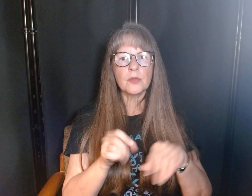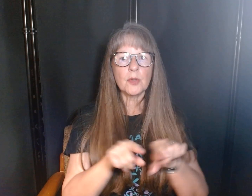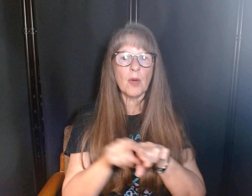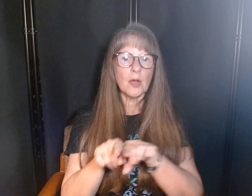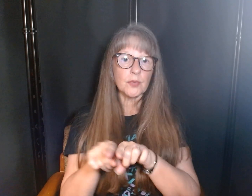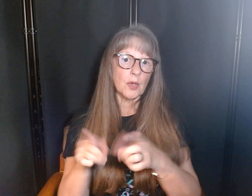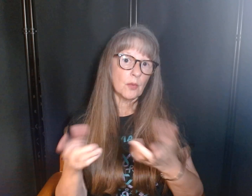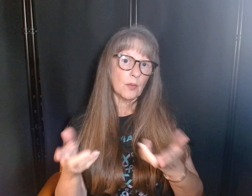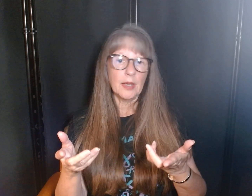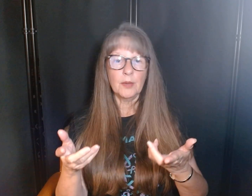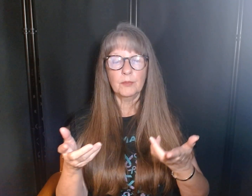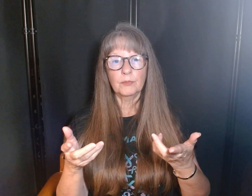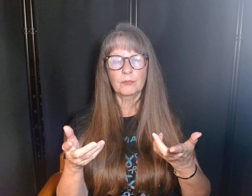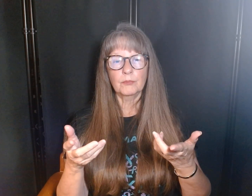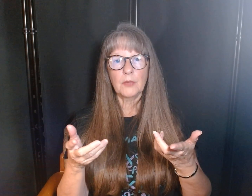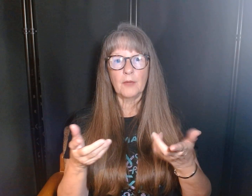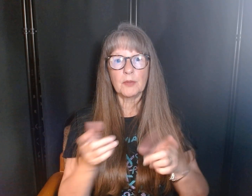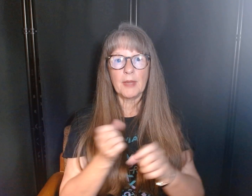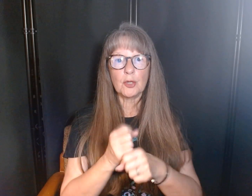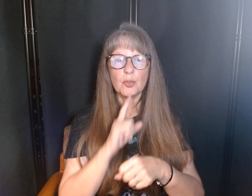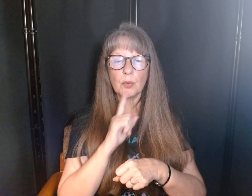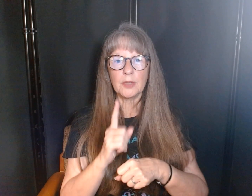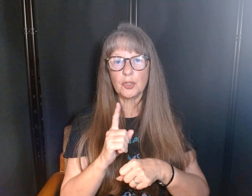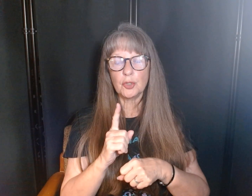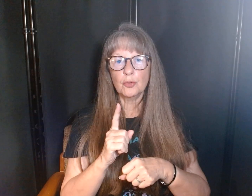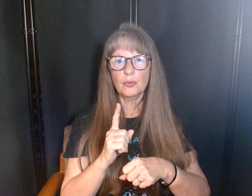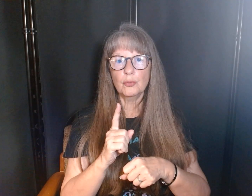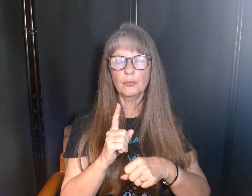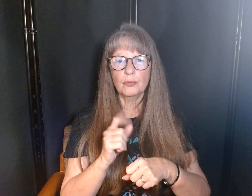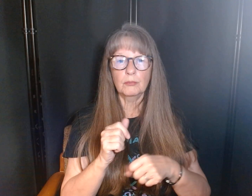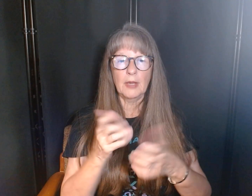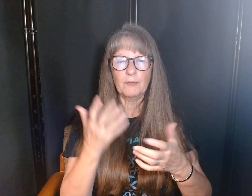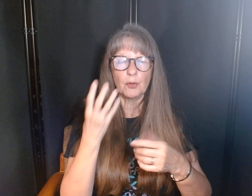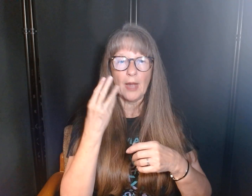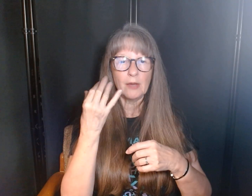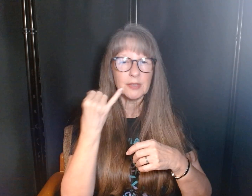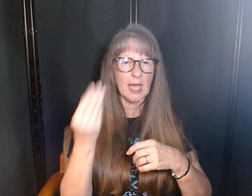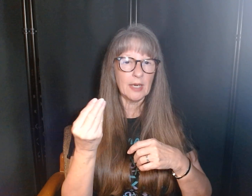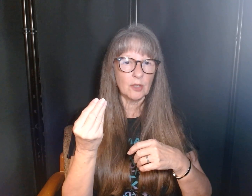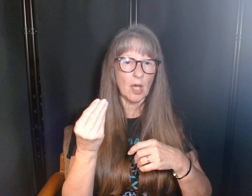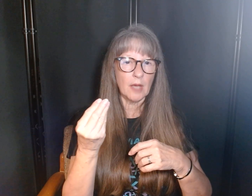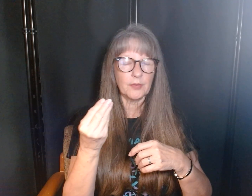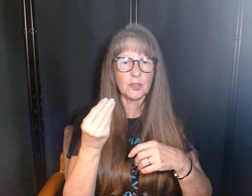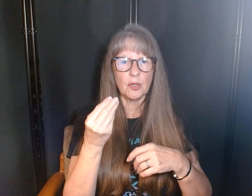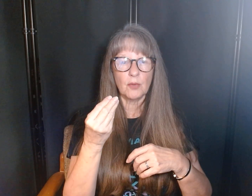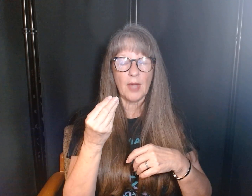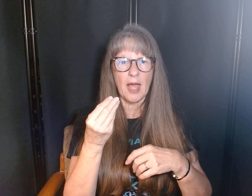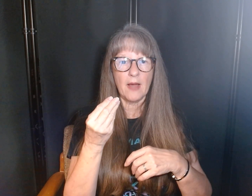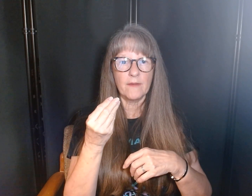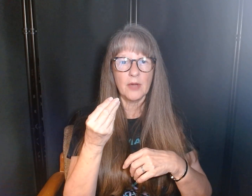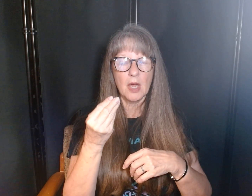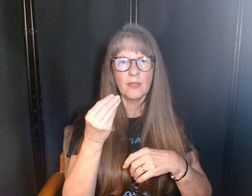So also, you have to make sure that if you're outside a lot, that you don't have